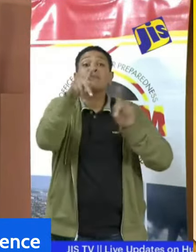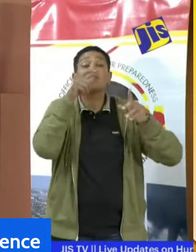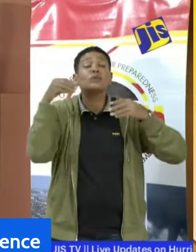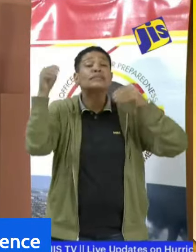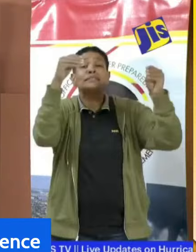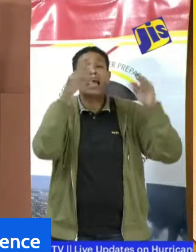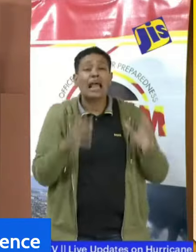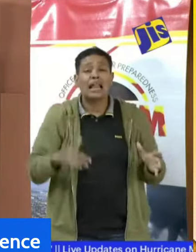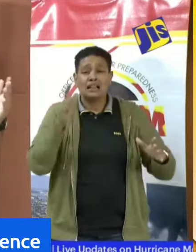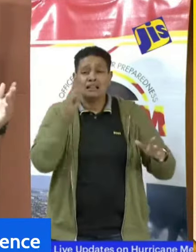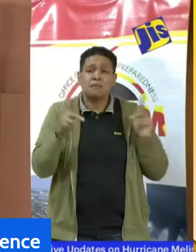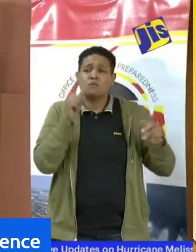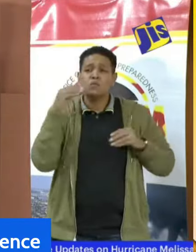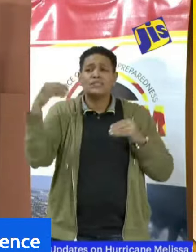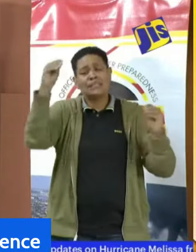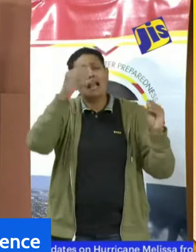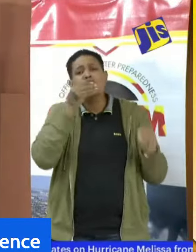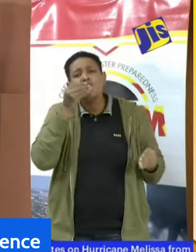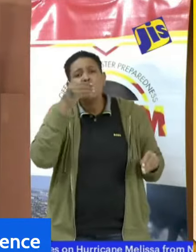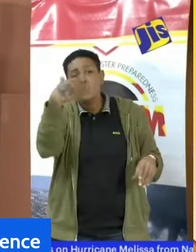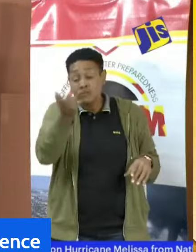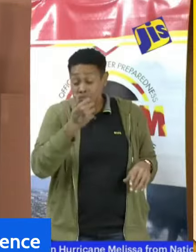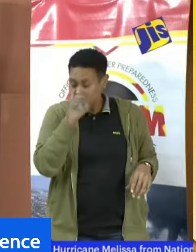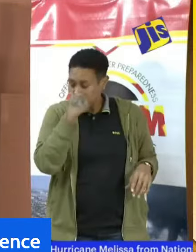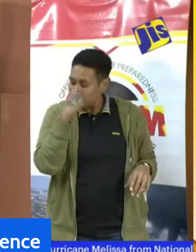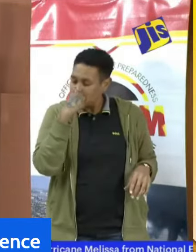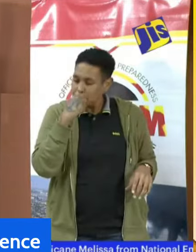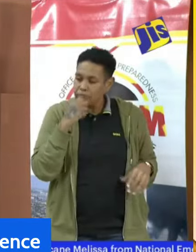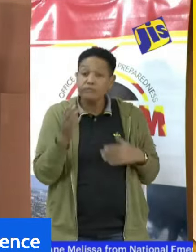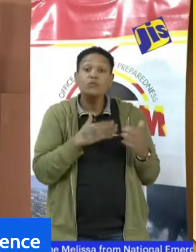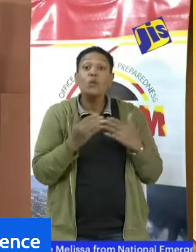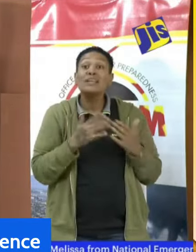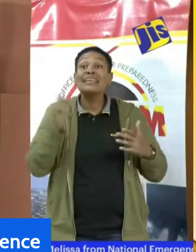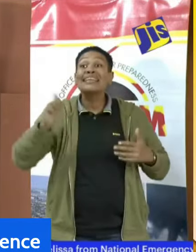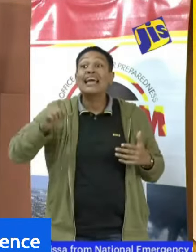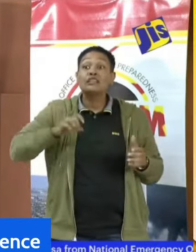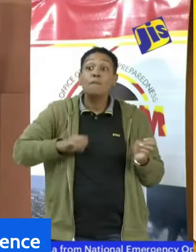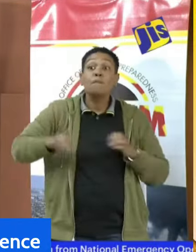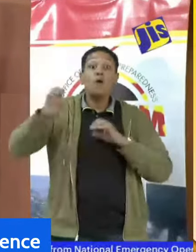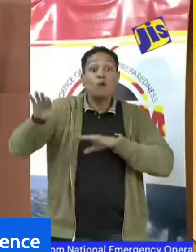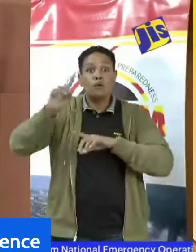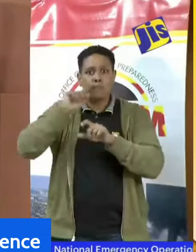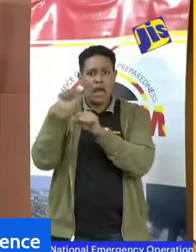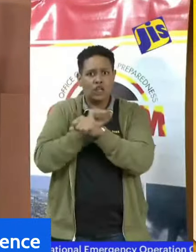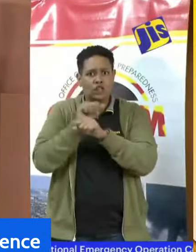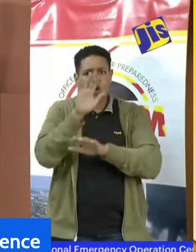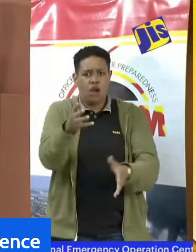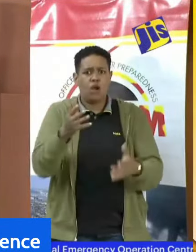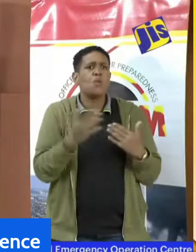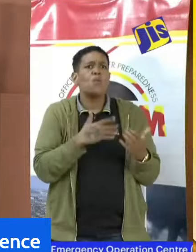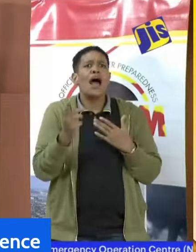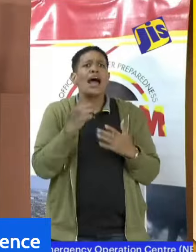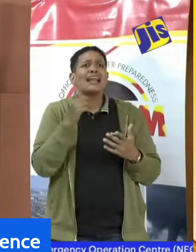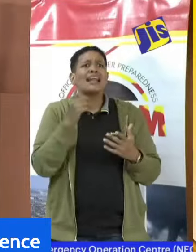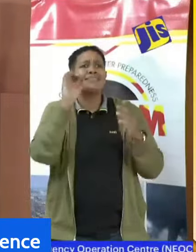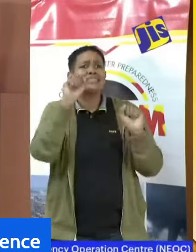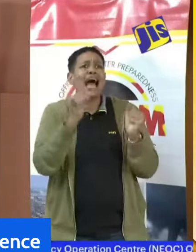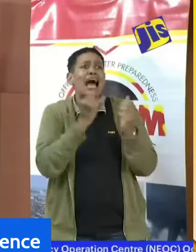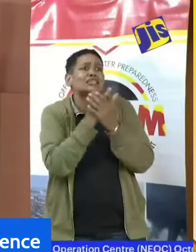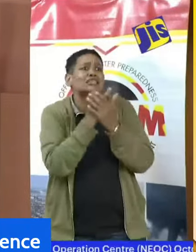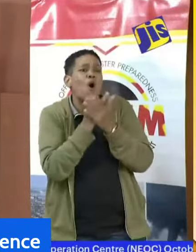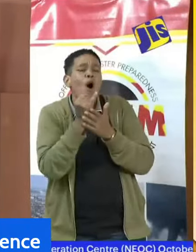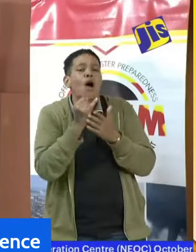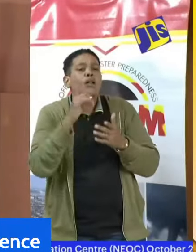retailers, sellers of food, that they should put whatever is necessary in place to ensure that whatever is perishable is